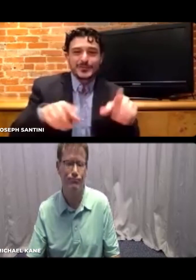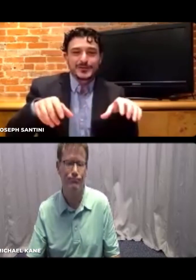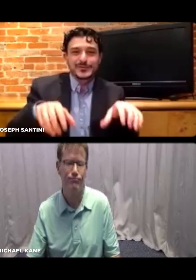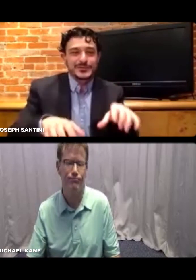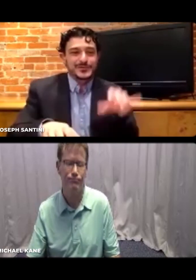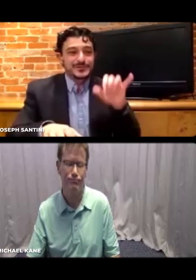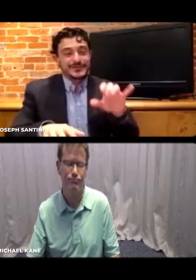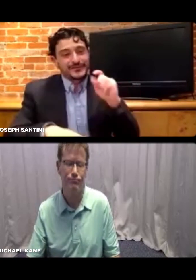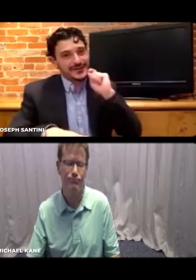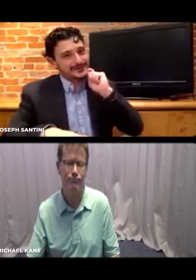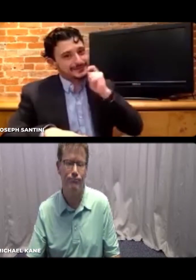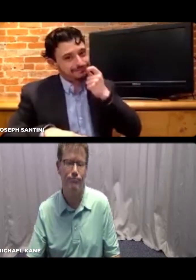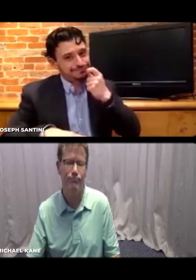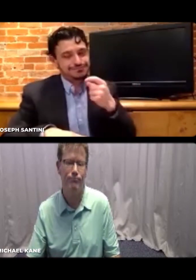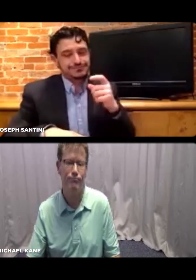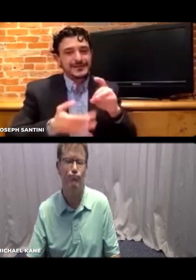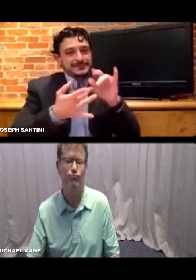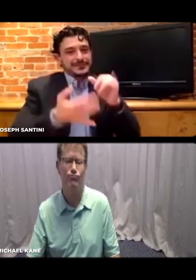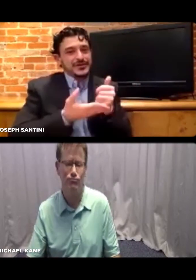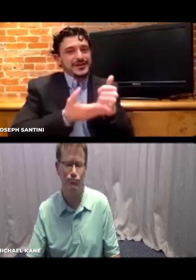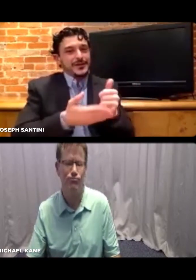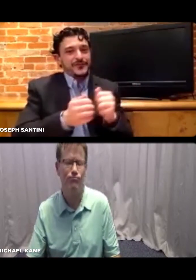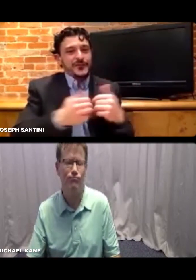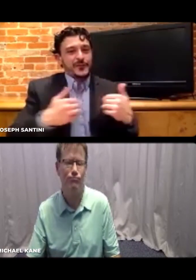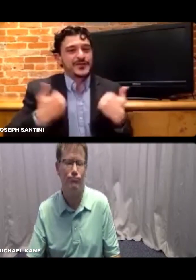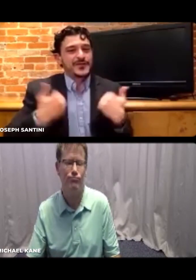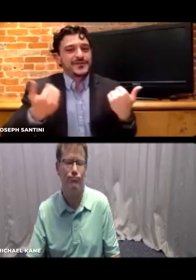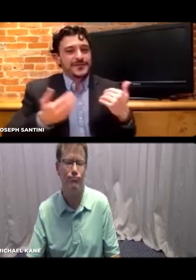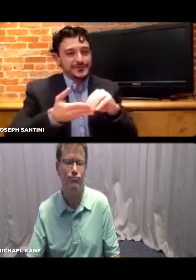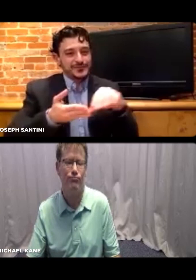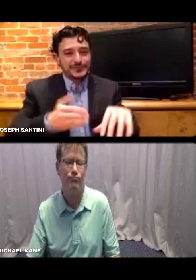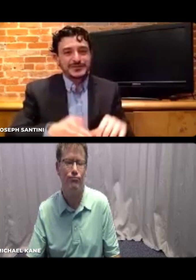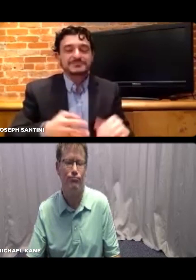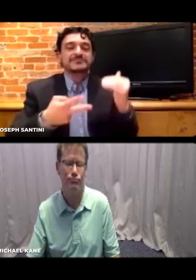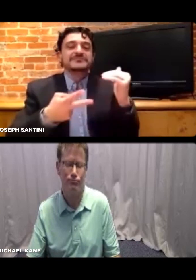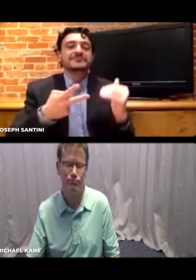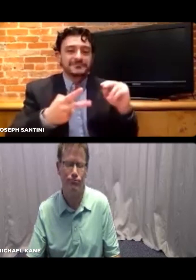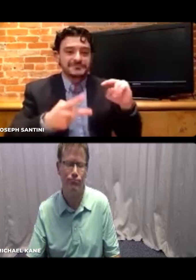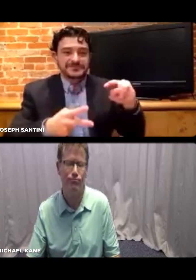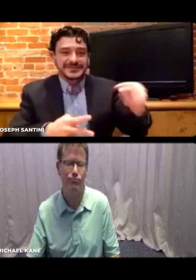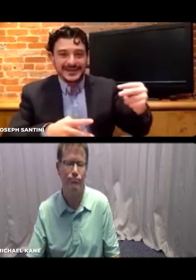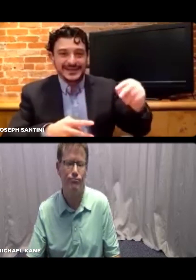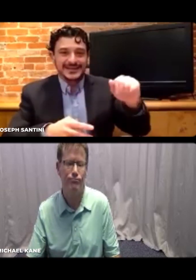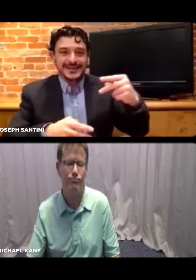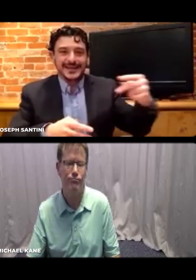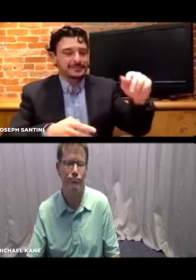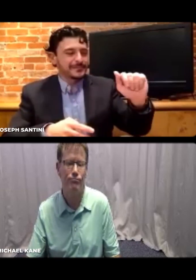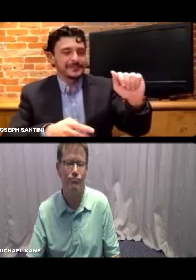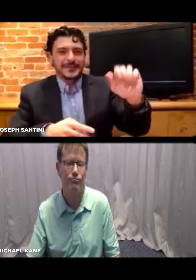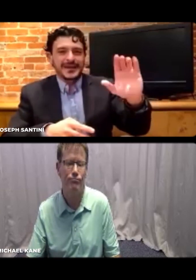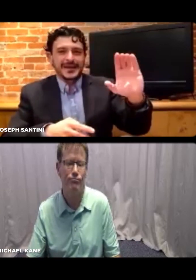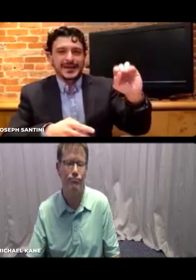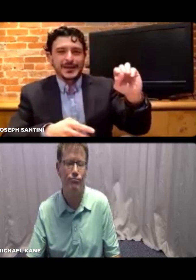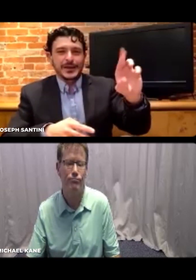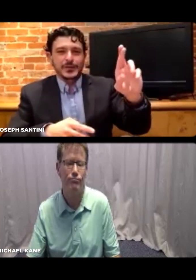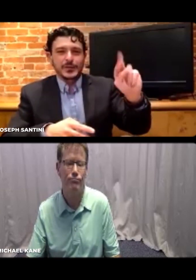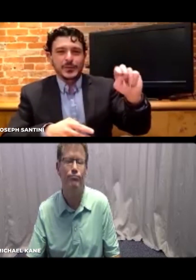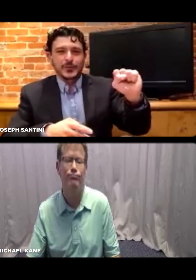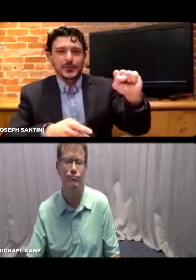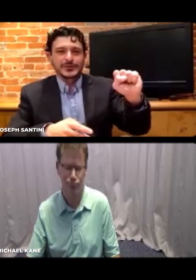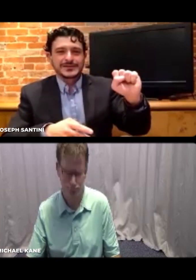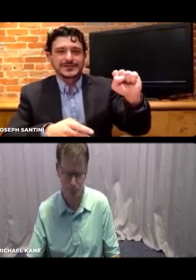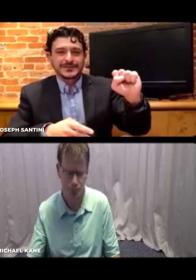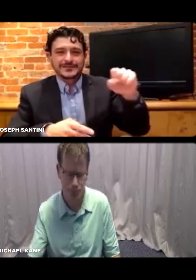really cool, and it's really helpful for deaf youth. The second app we recommend people using is Acorns. Maybe